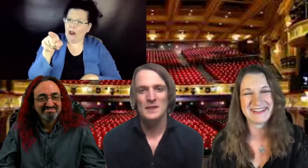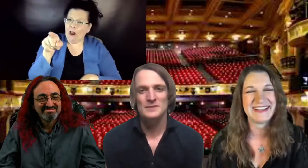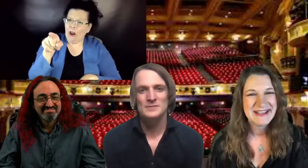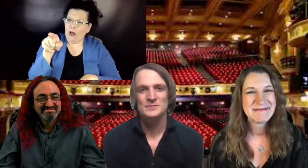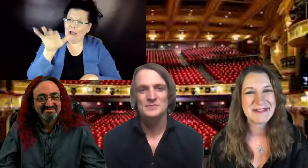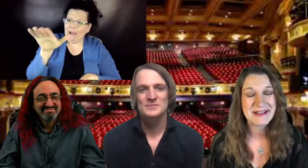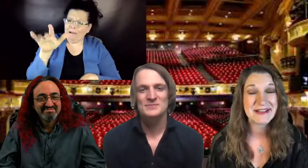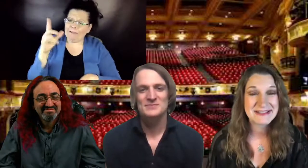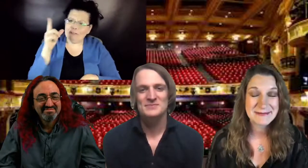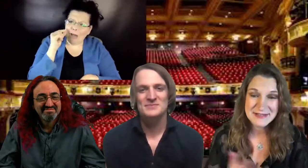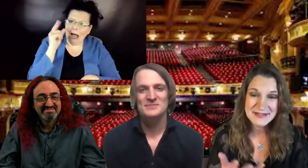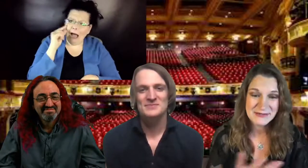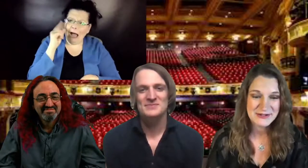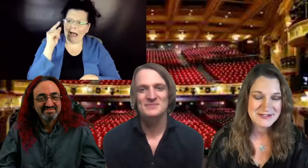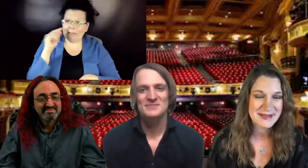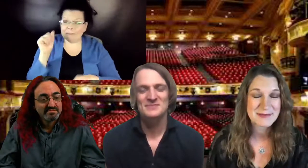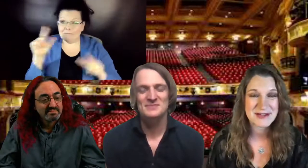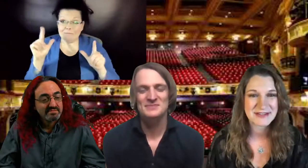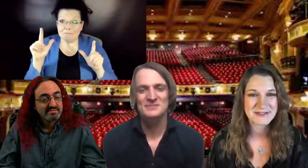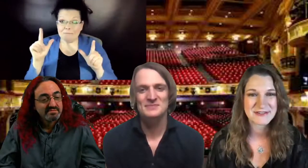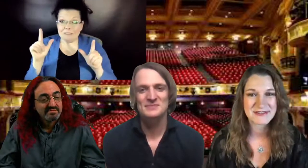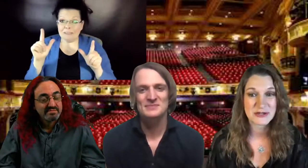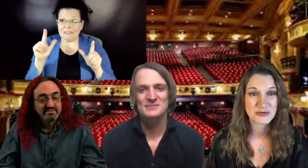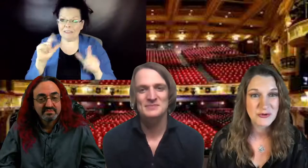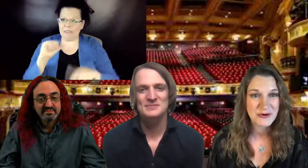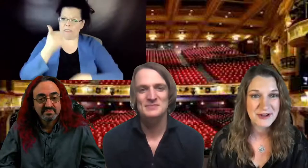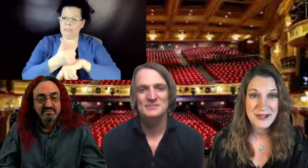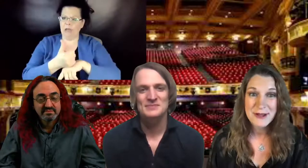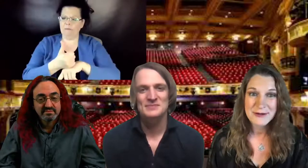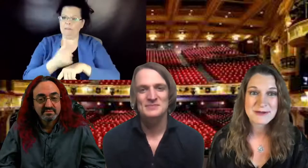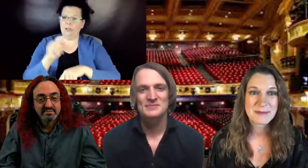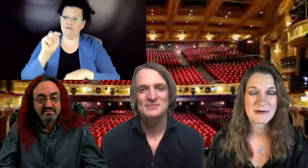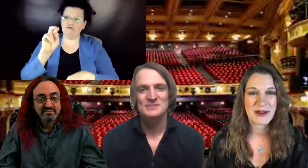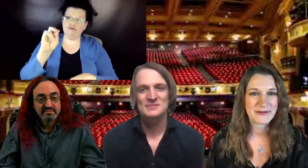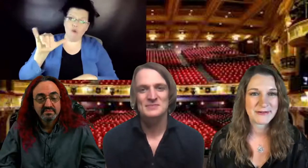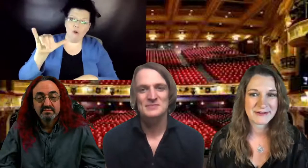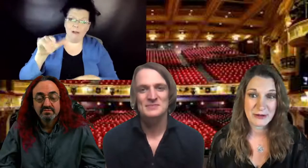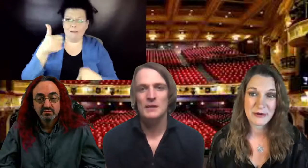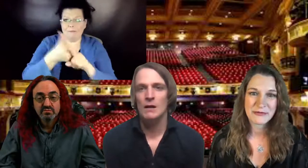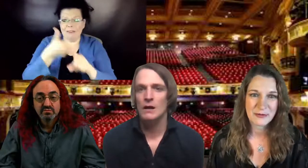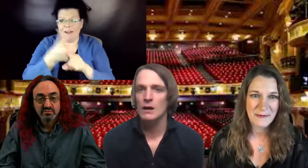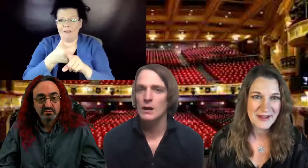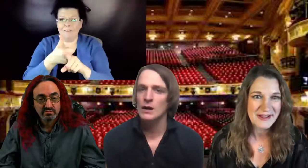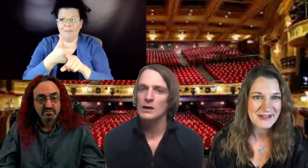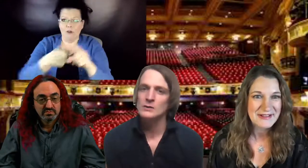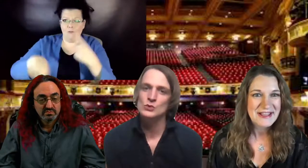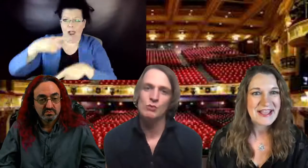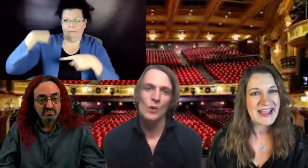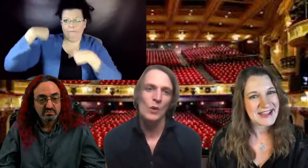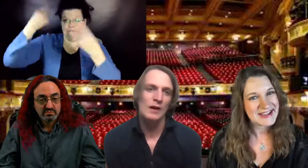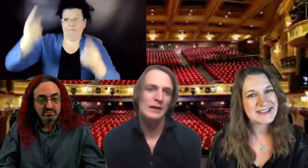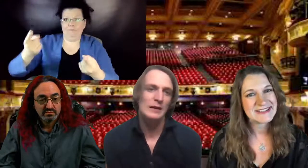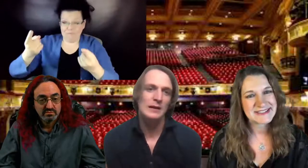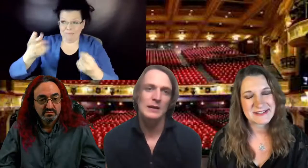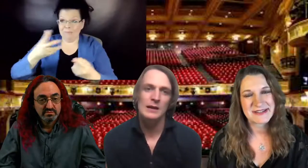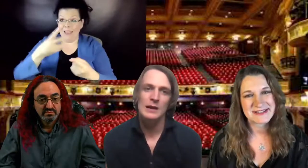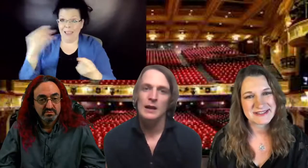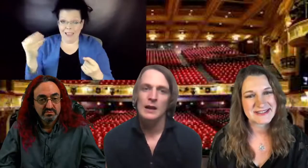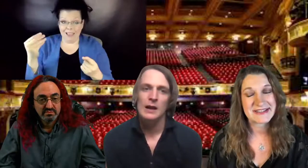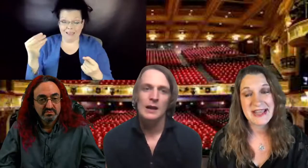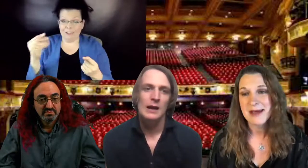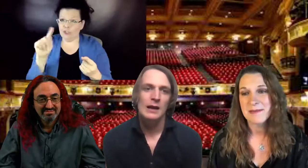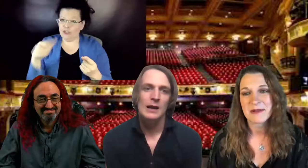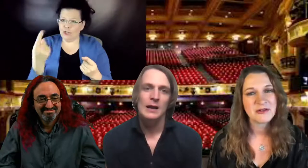is playing in some of these very established actors like Troy, who's been around, you know, for a while. And